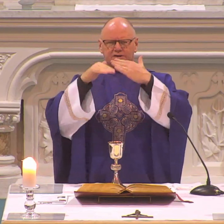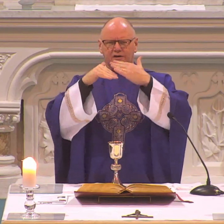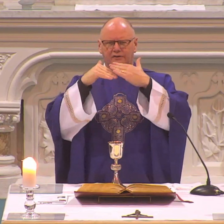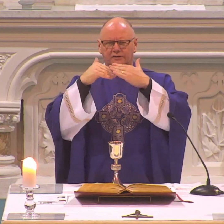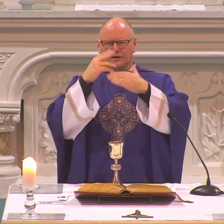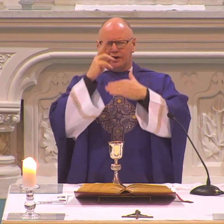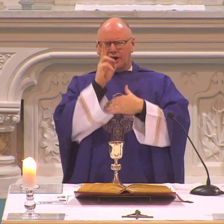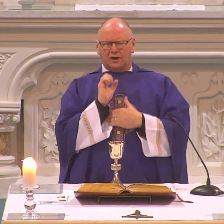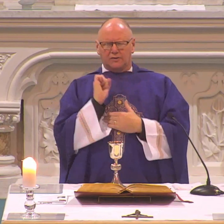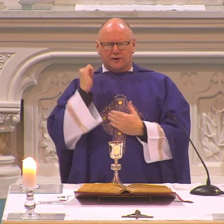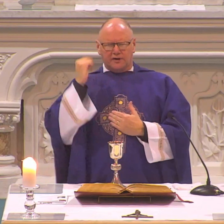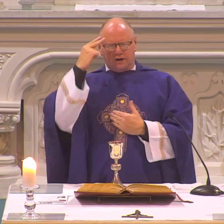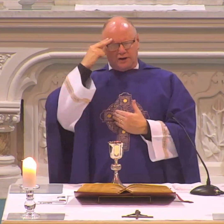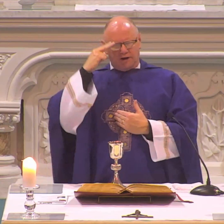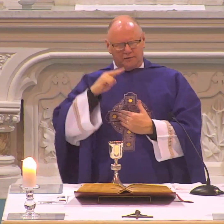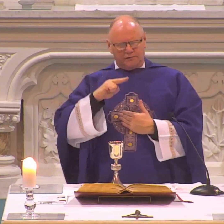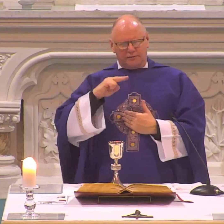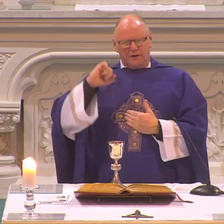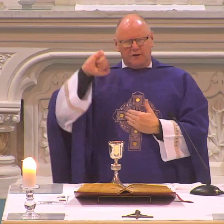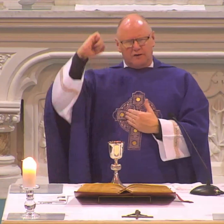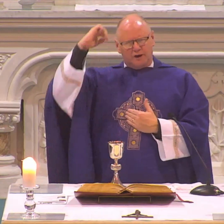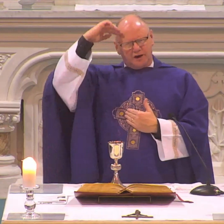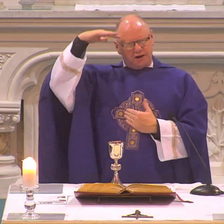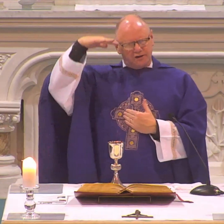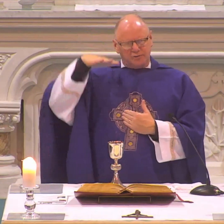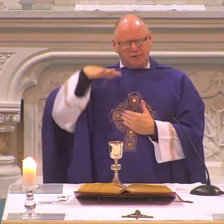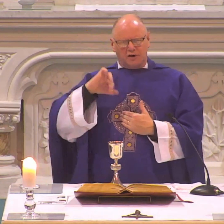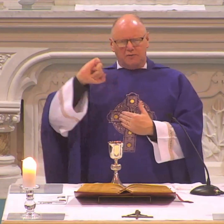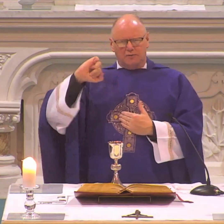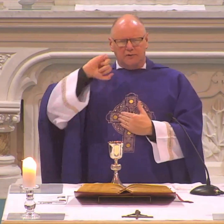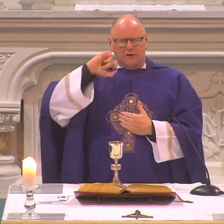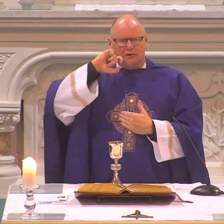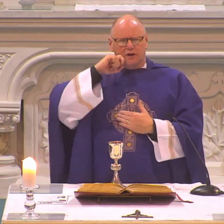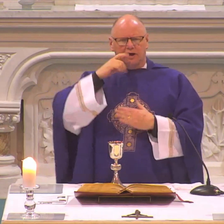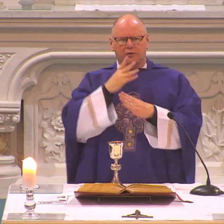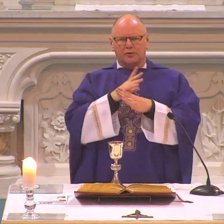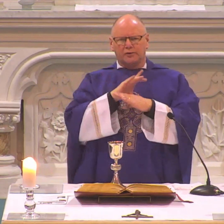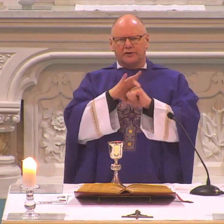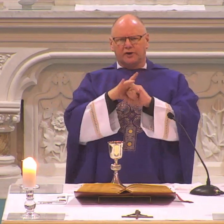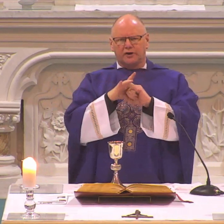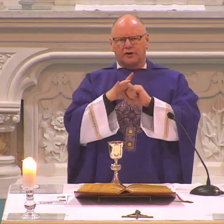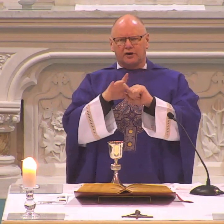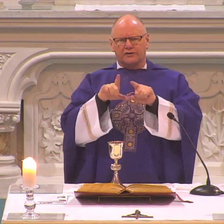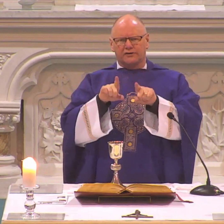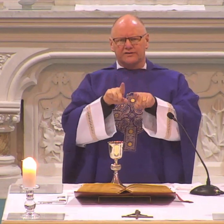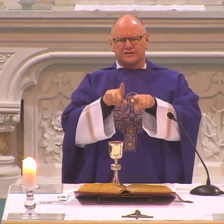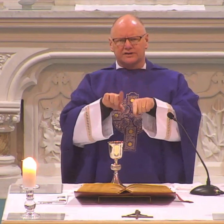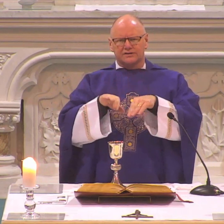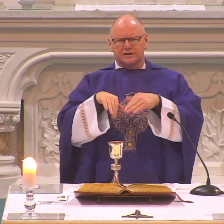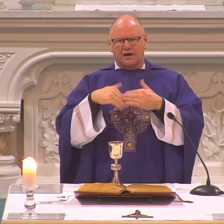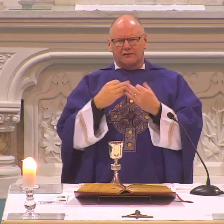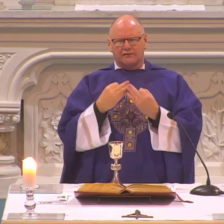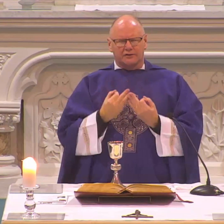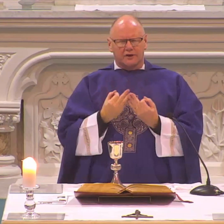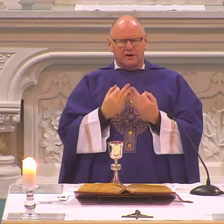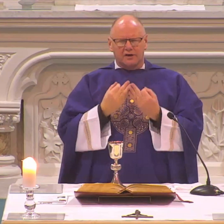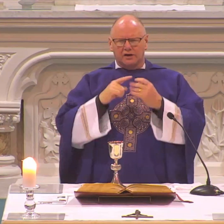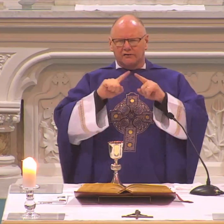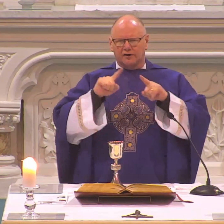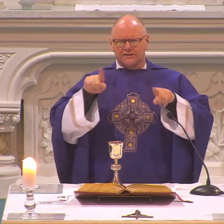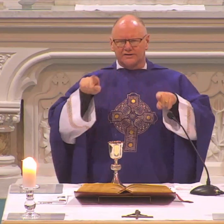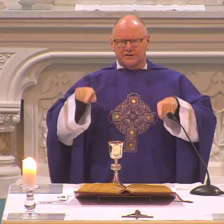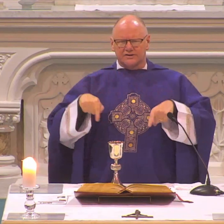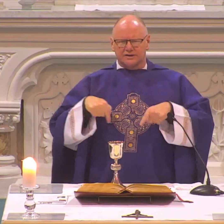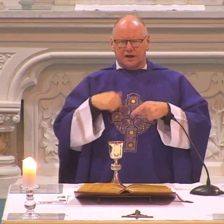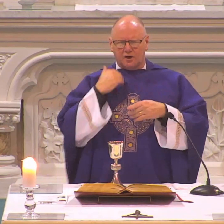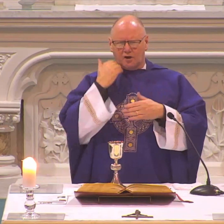in heaven, hallowed be thy name. Thy kingdom come, thy will be done on earth as it is in heaven. Give